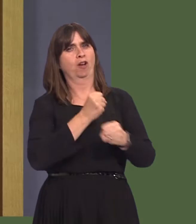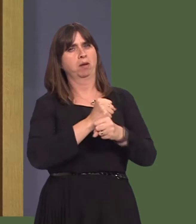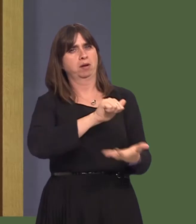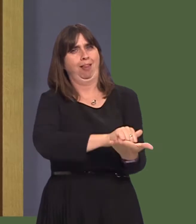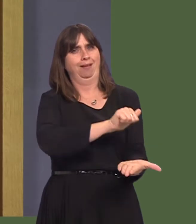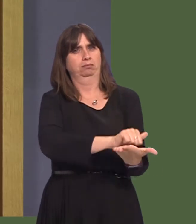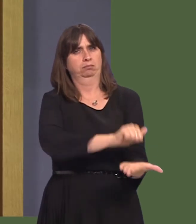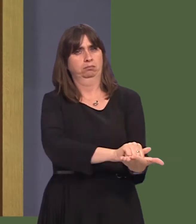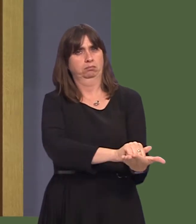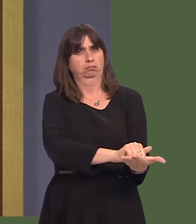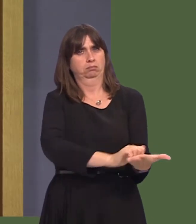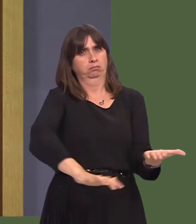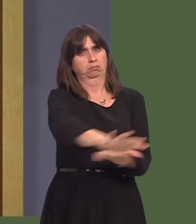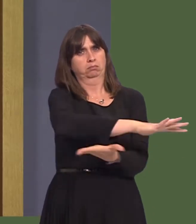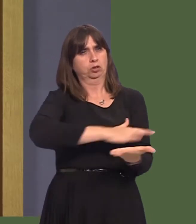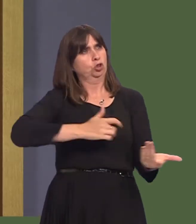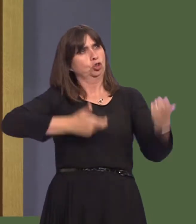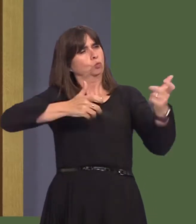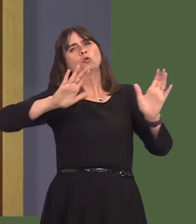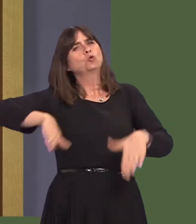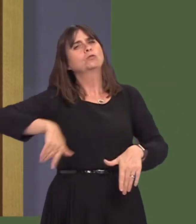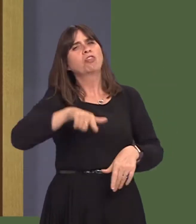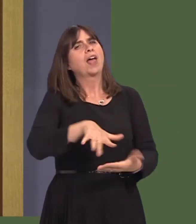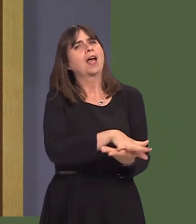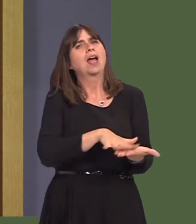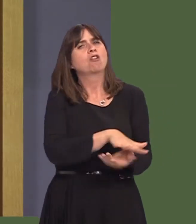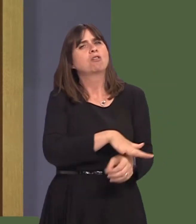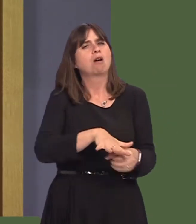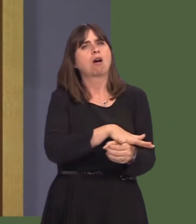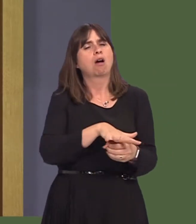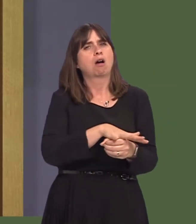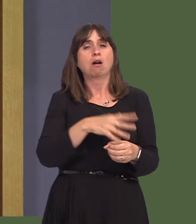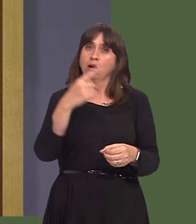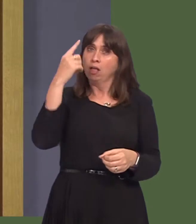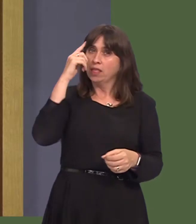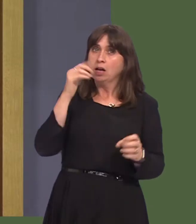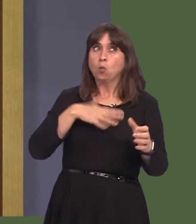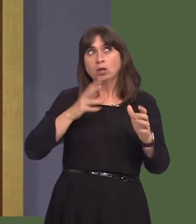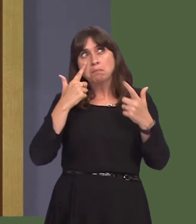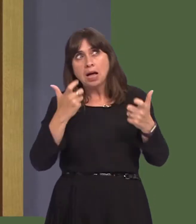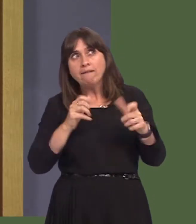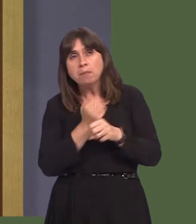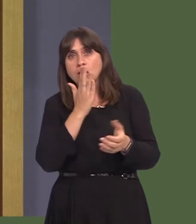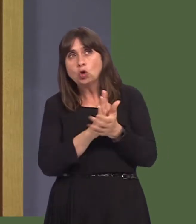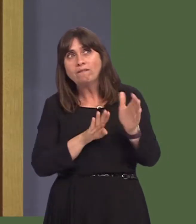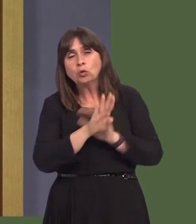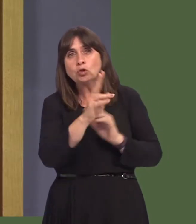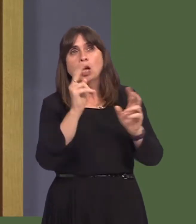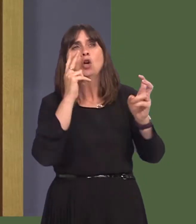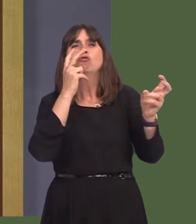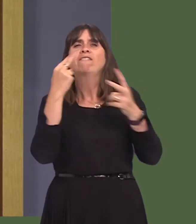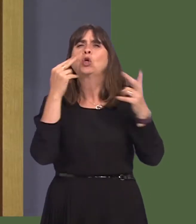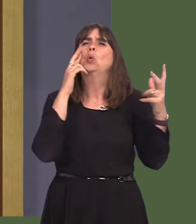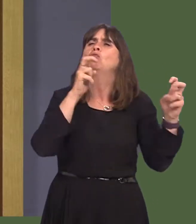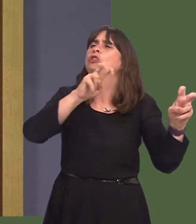land, and I was wondering whether you would be committed in future such reviews to ensure that it is transparent and that